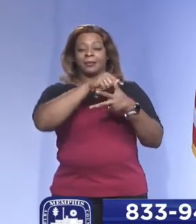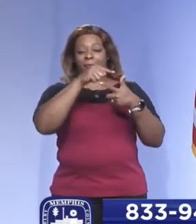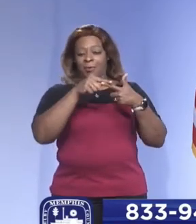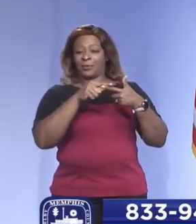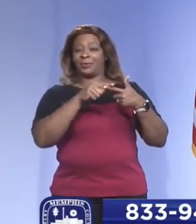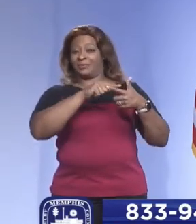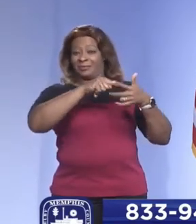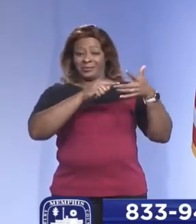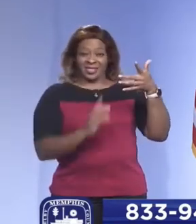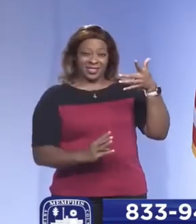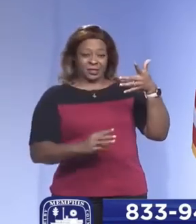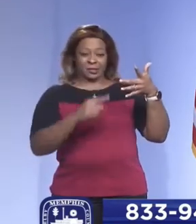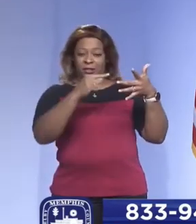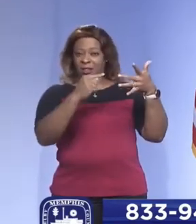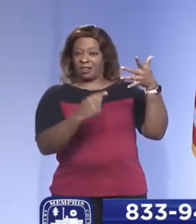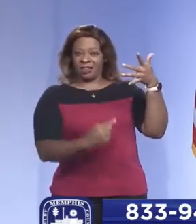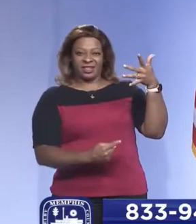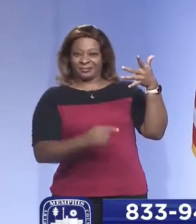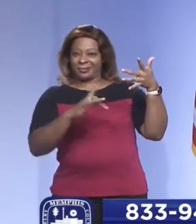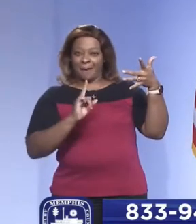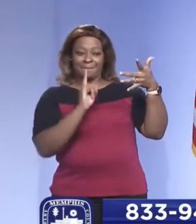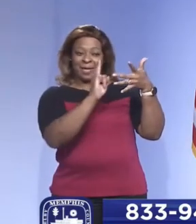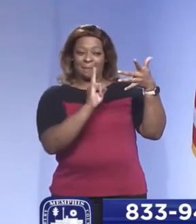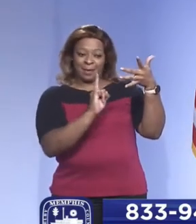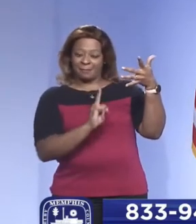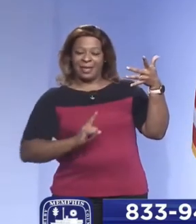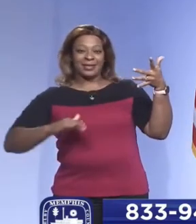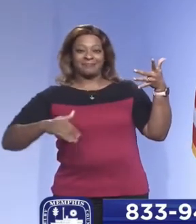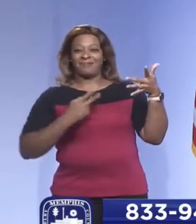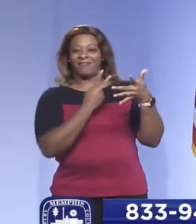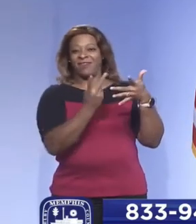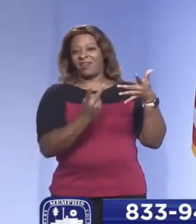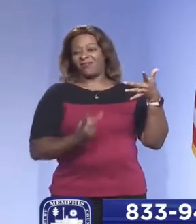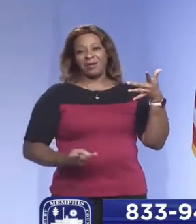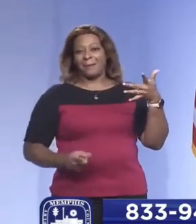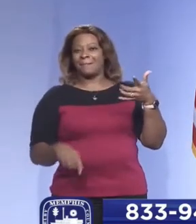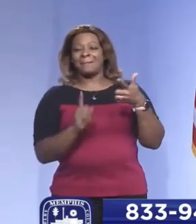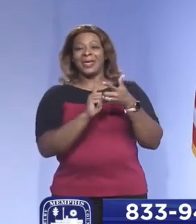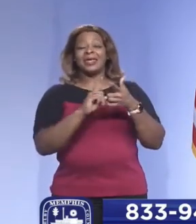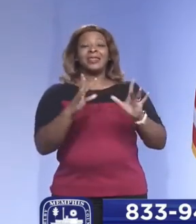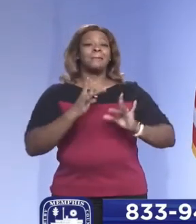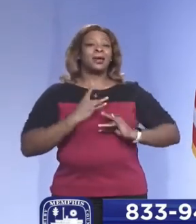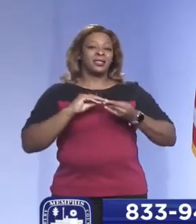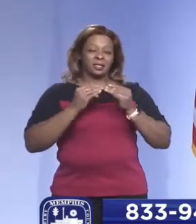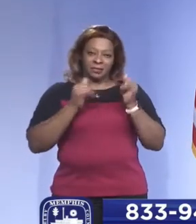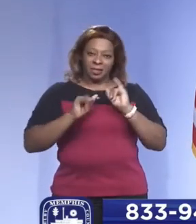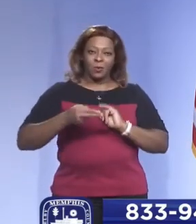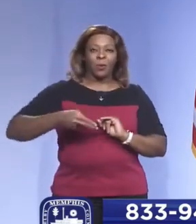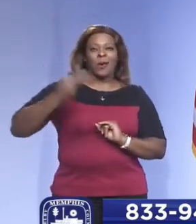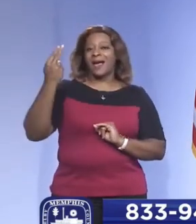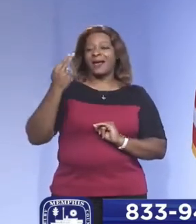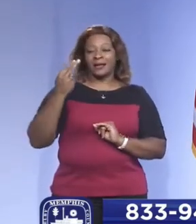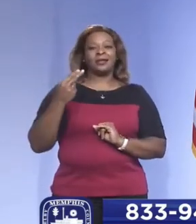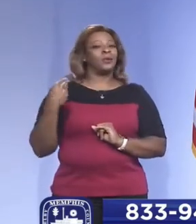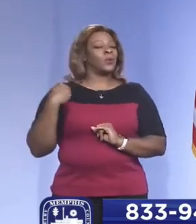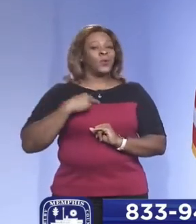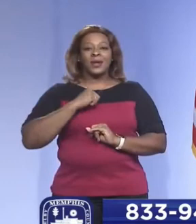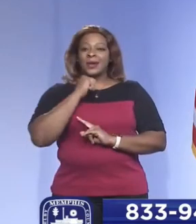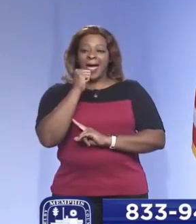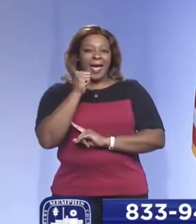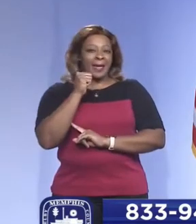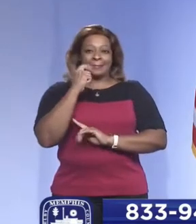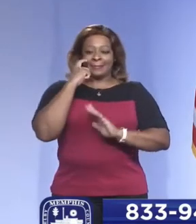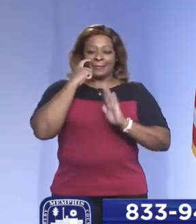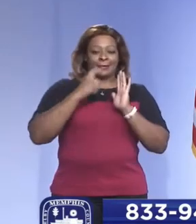but the remaining 6 indicators that were laid out are failing. So our positivity rate is still too high, and we are not experiencing